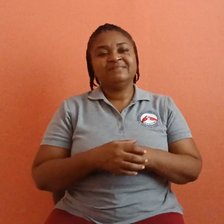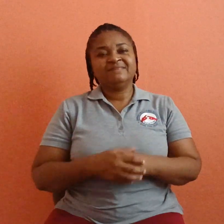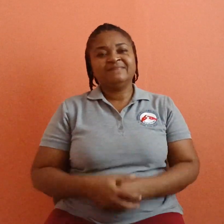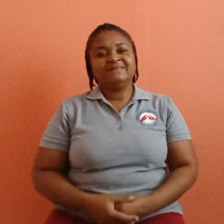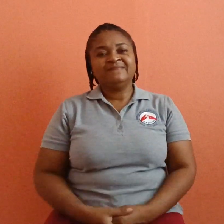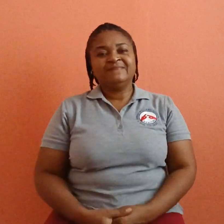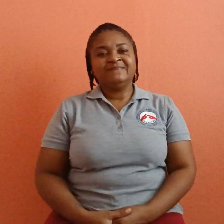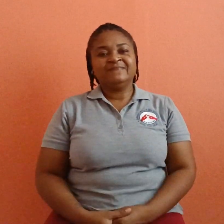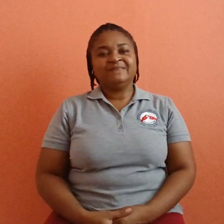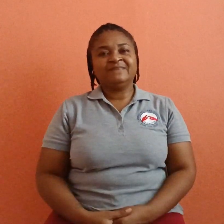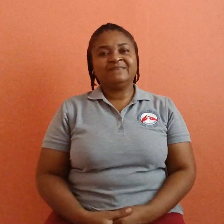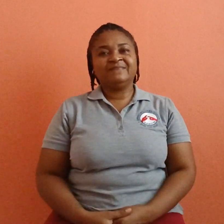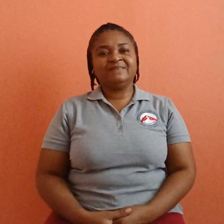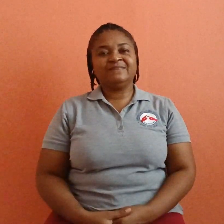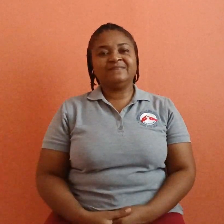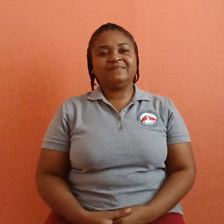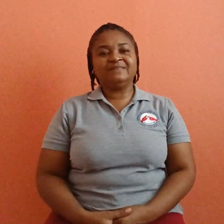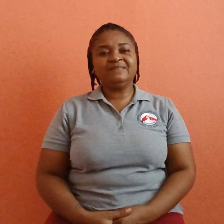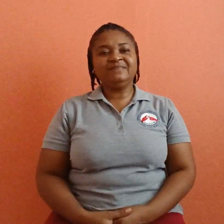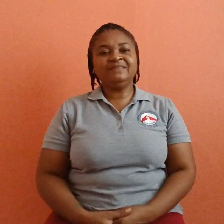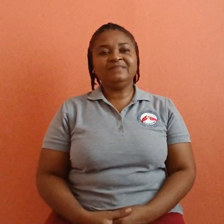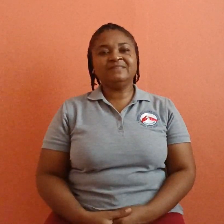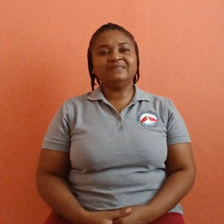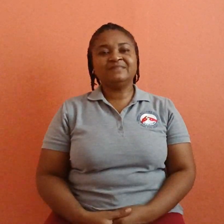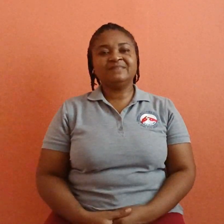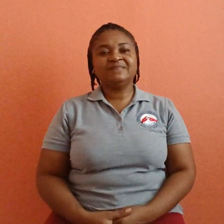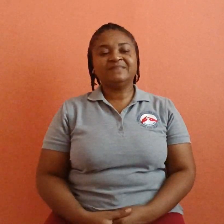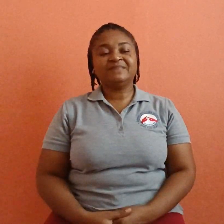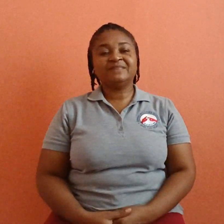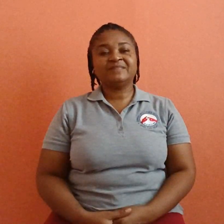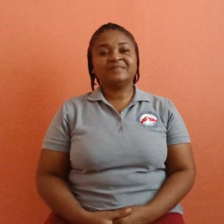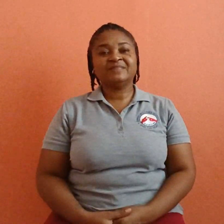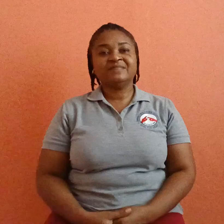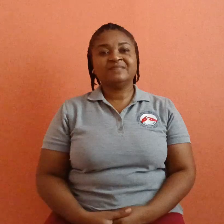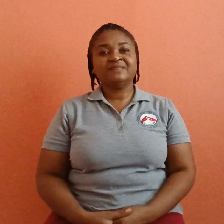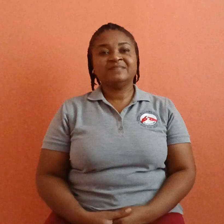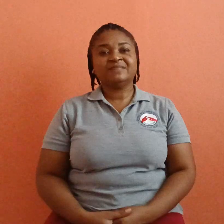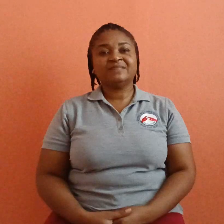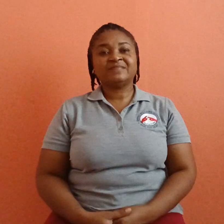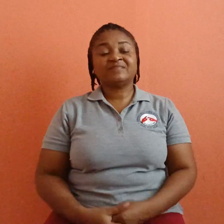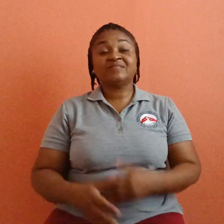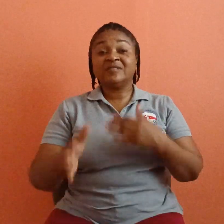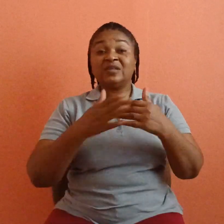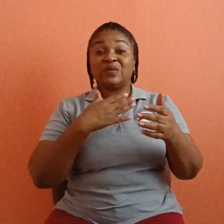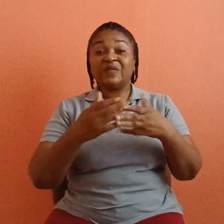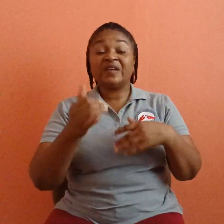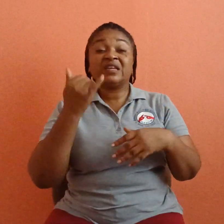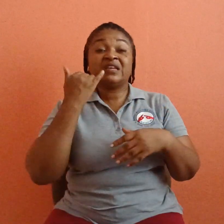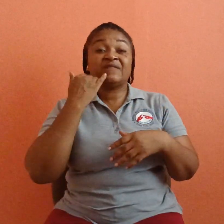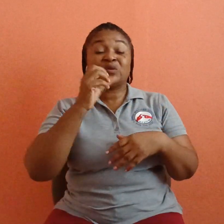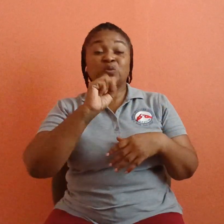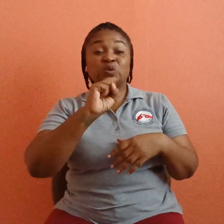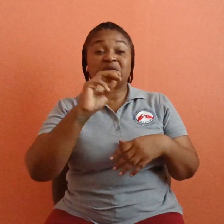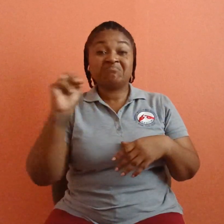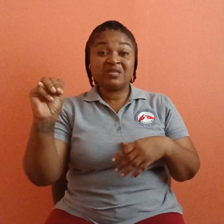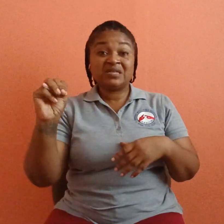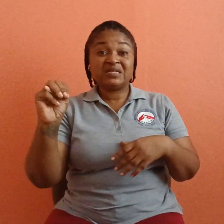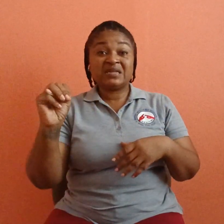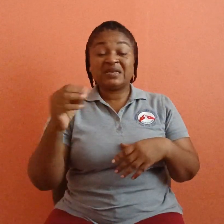So now, however, if it is that your social media is so bad that you're